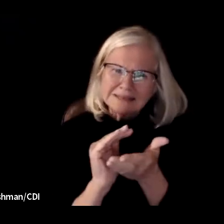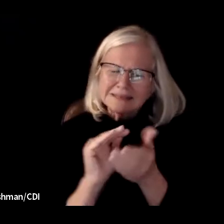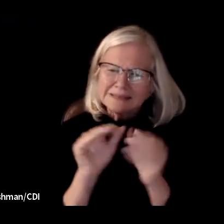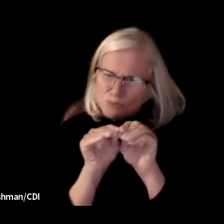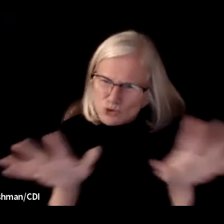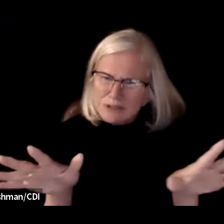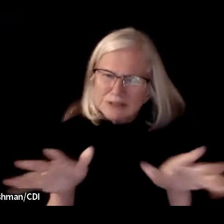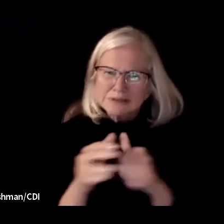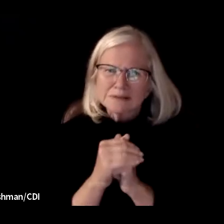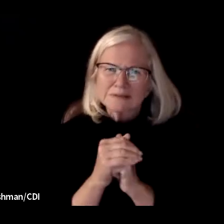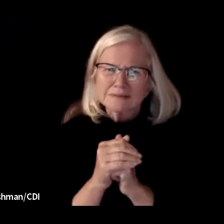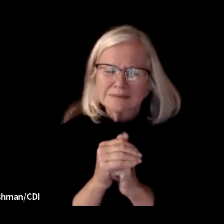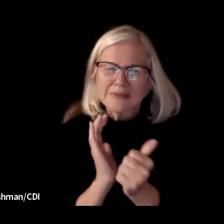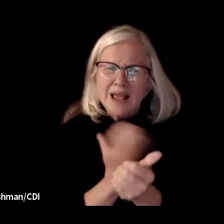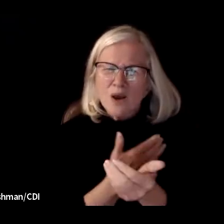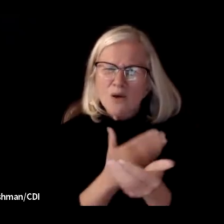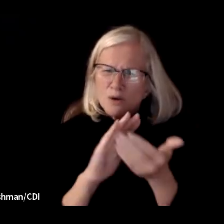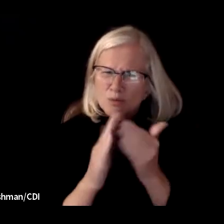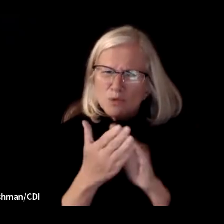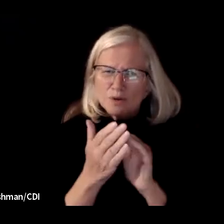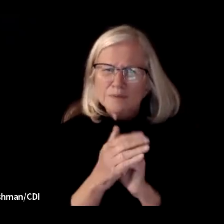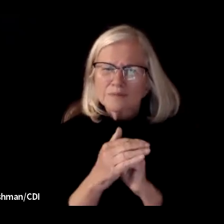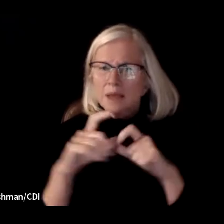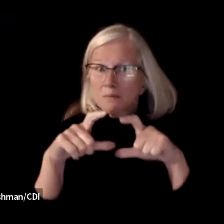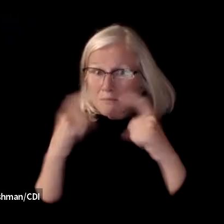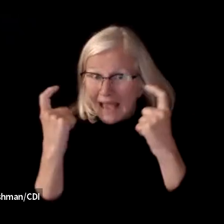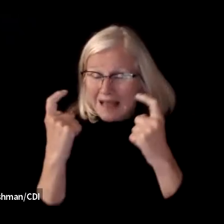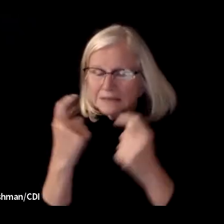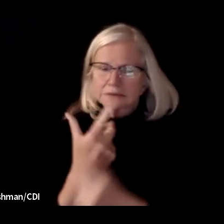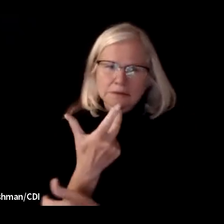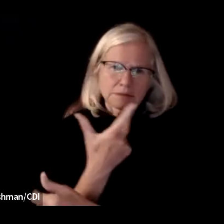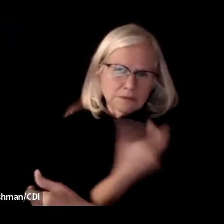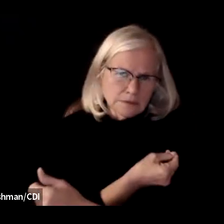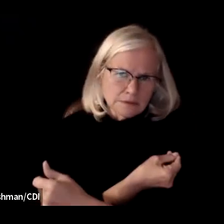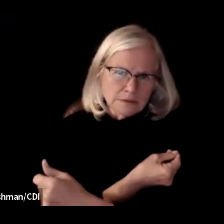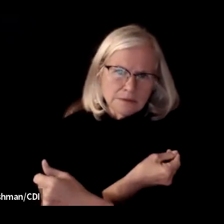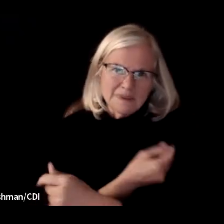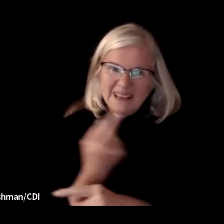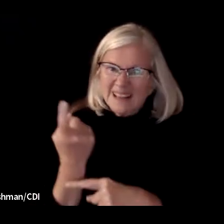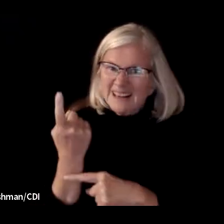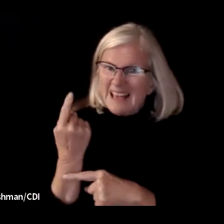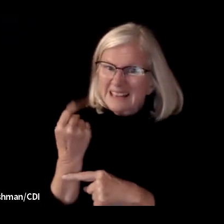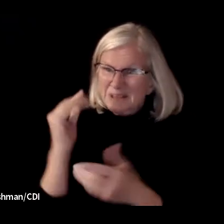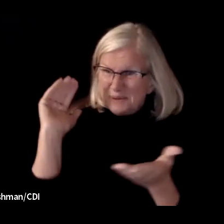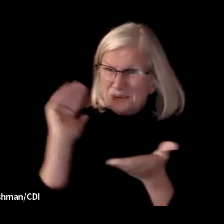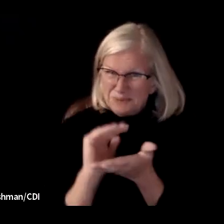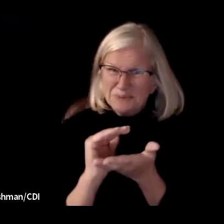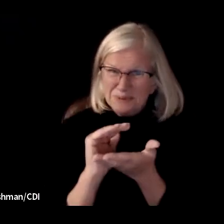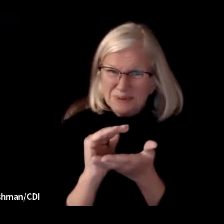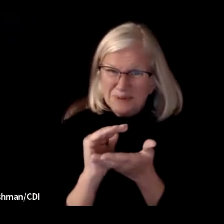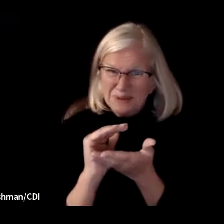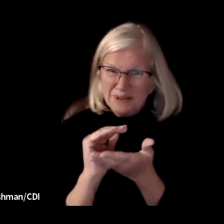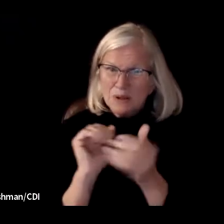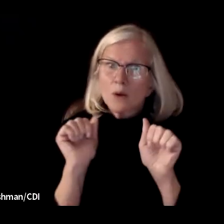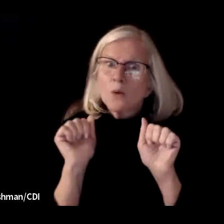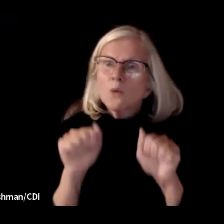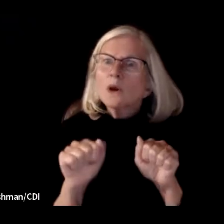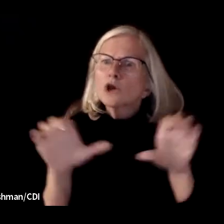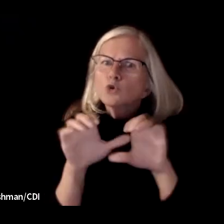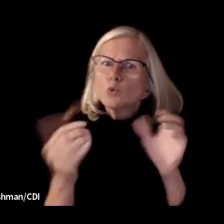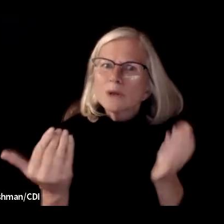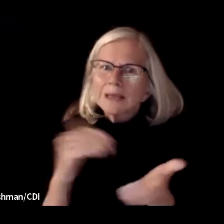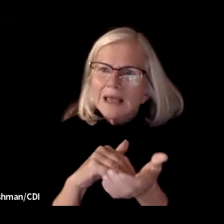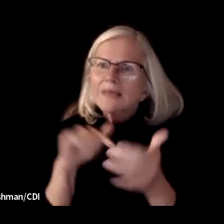through masking, through vaccination, we basically saw it disappear last year. We could do the same with COVID if we took it seriously